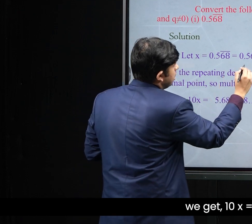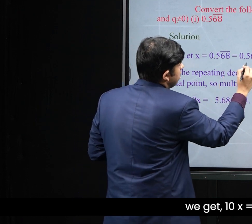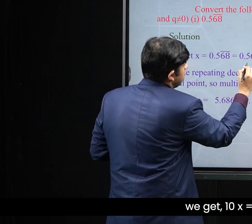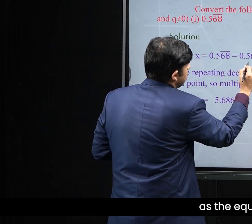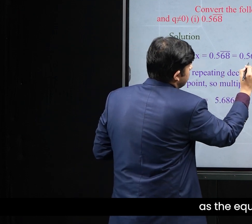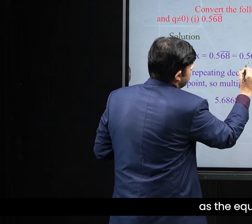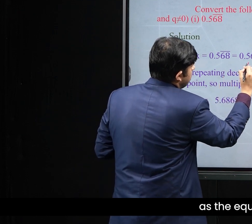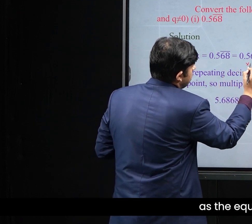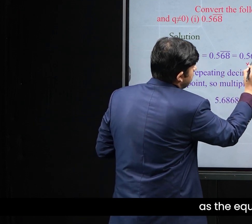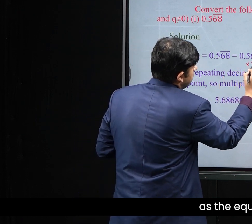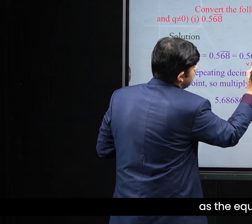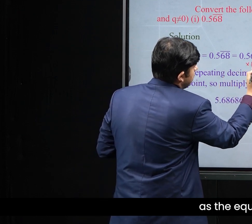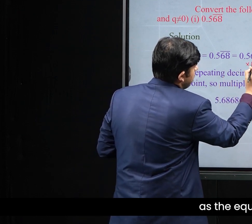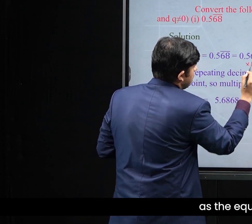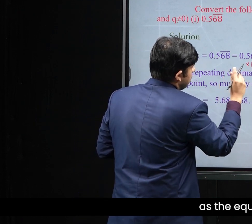5.686868 so on as equation 2.